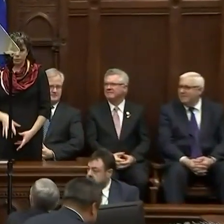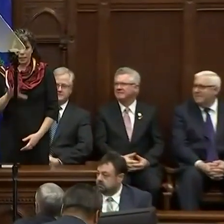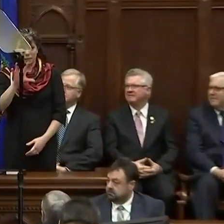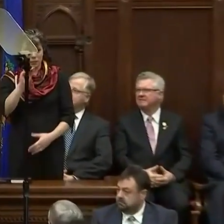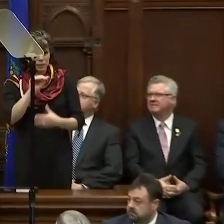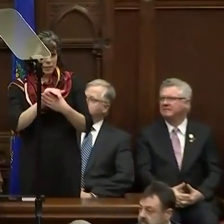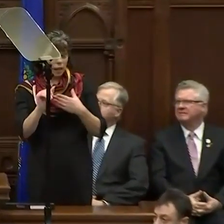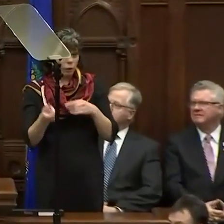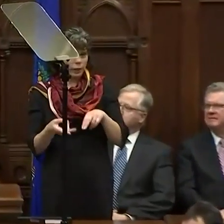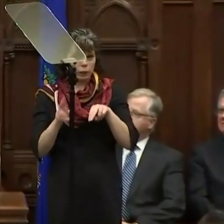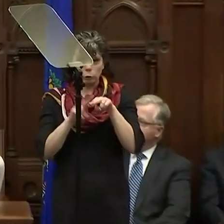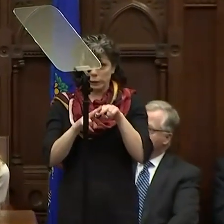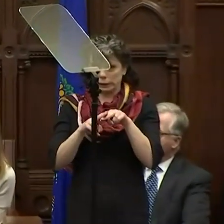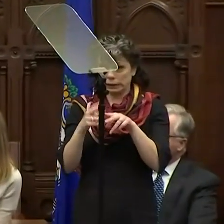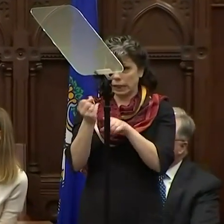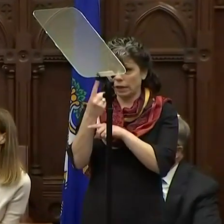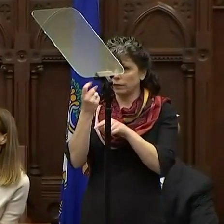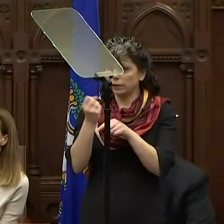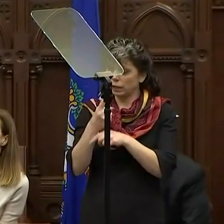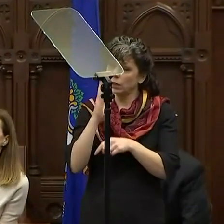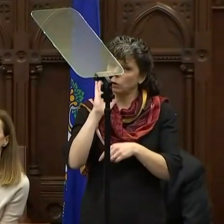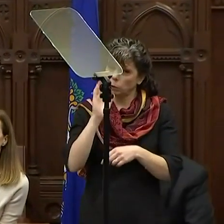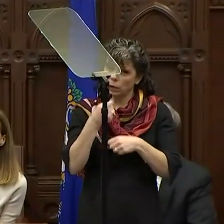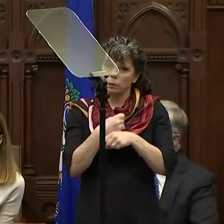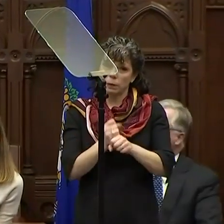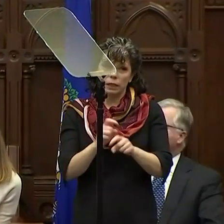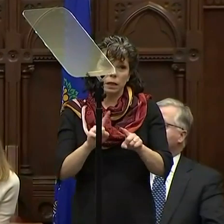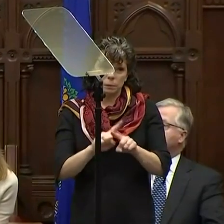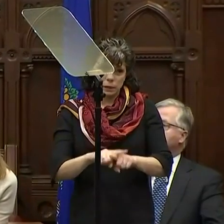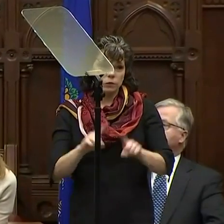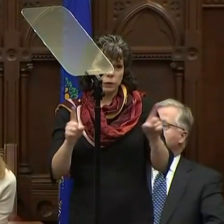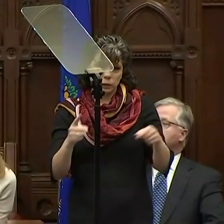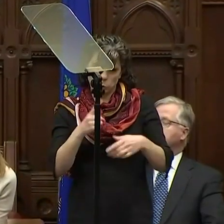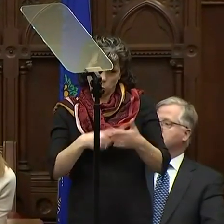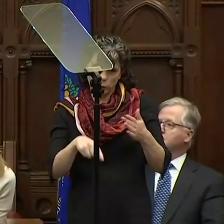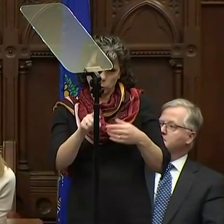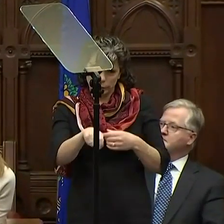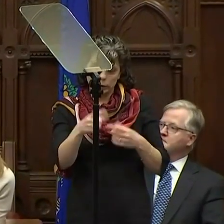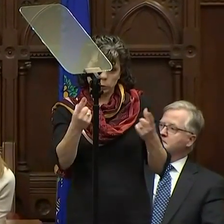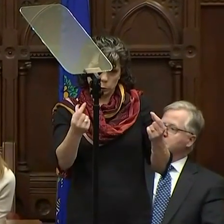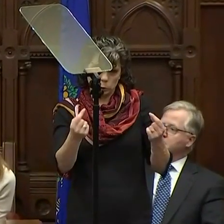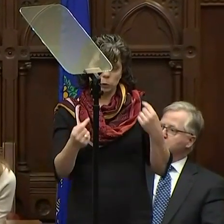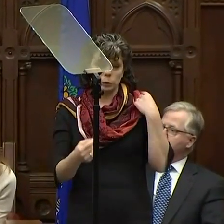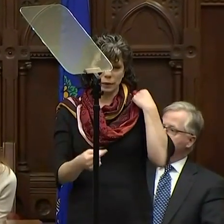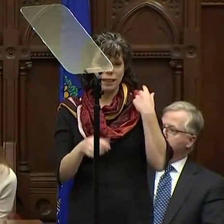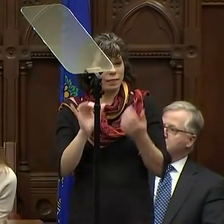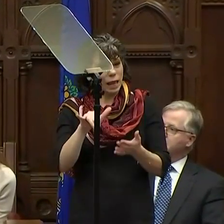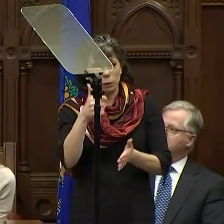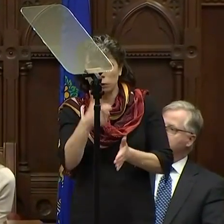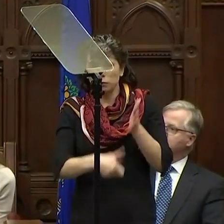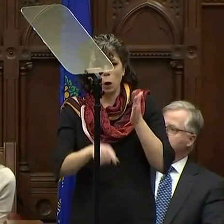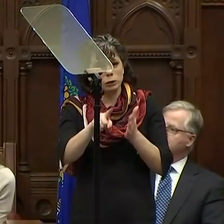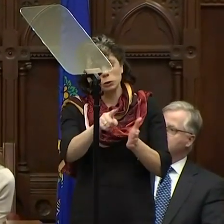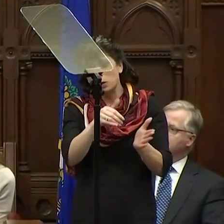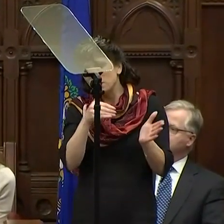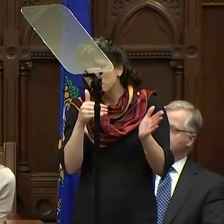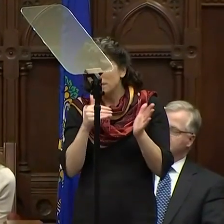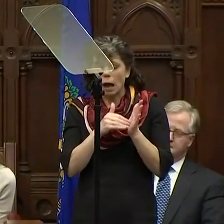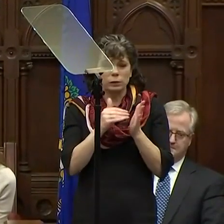$50 increase per year would have made a big difference in terms of what you had to do. That would have cost you thousands in affordable